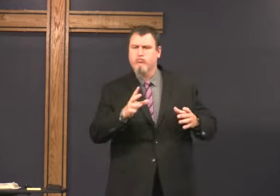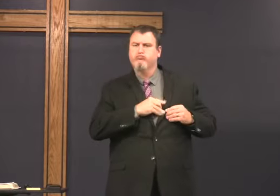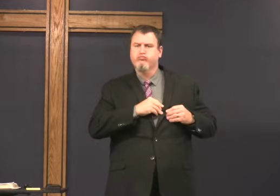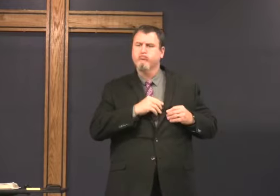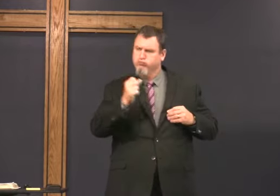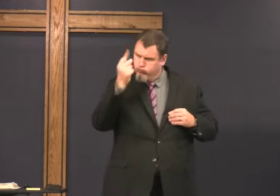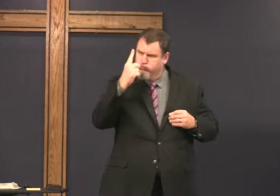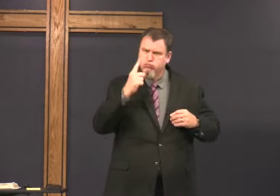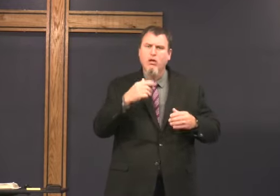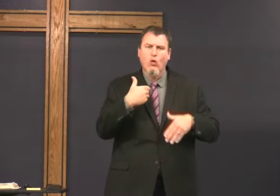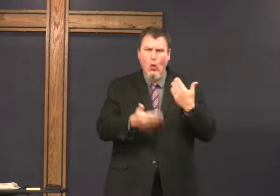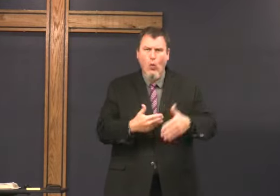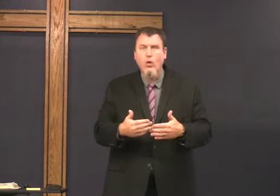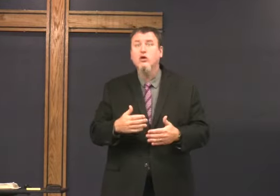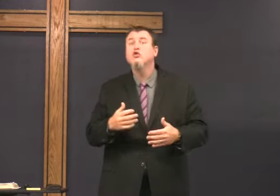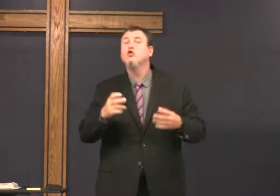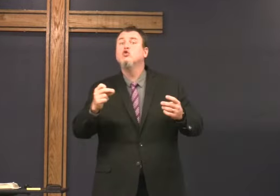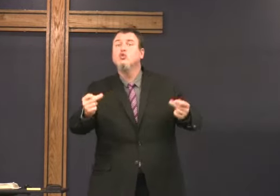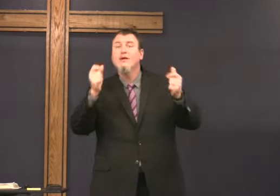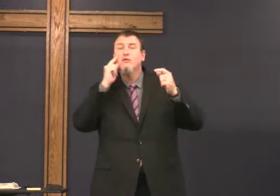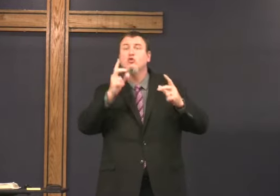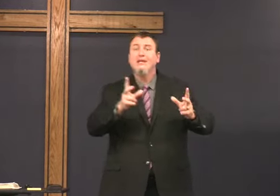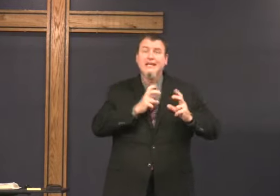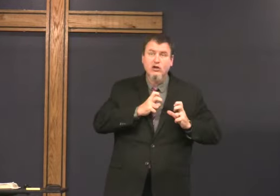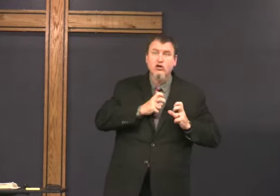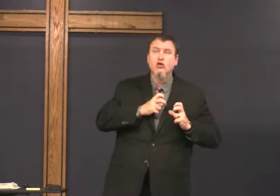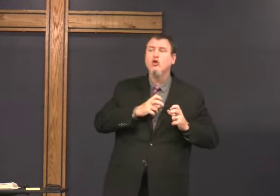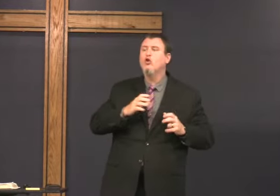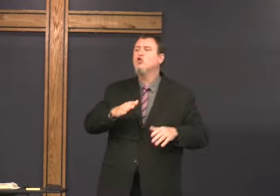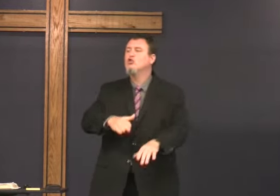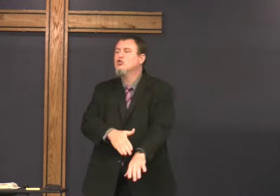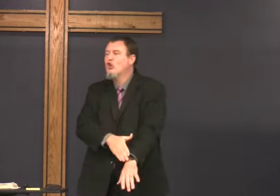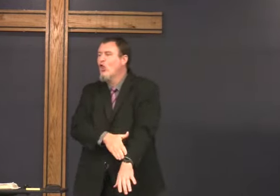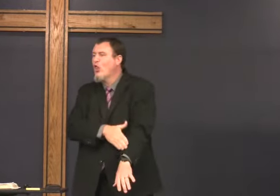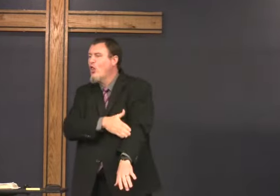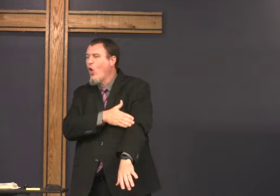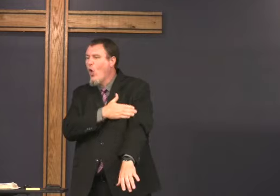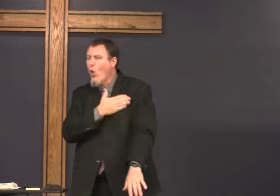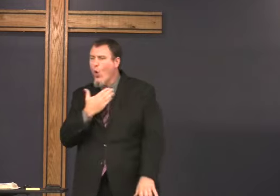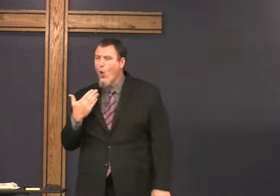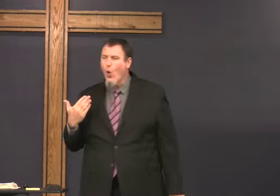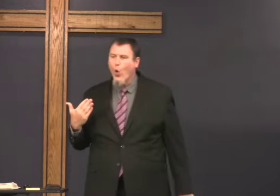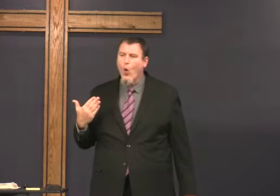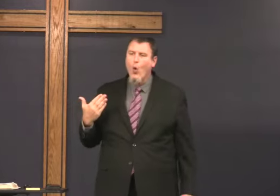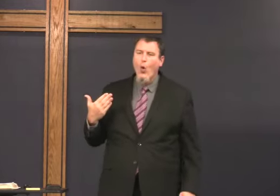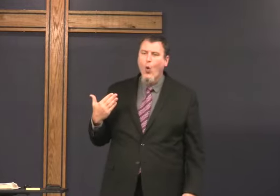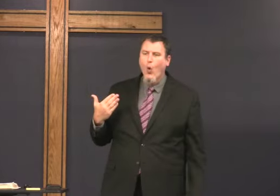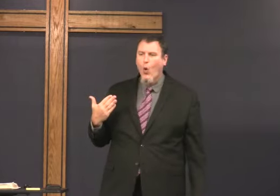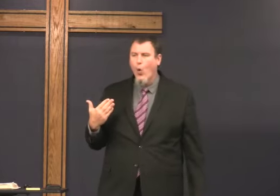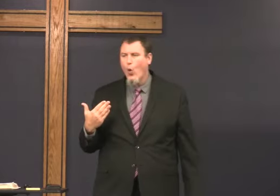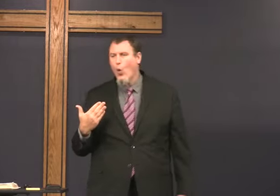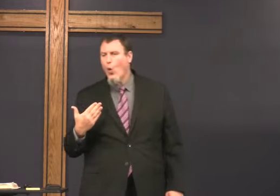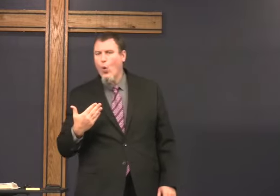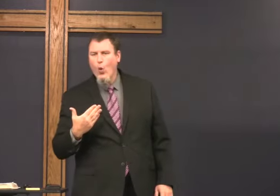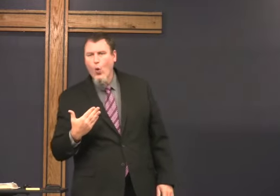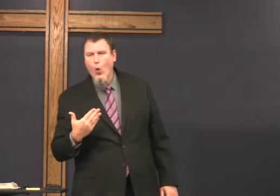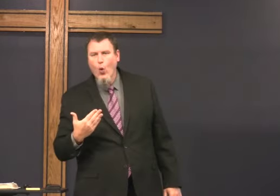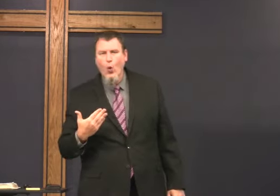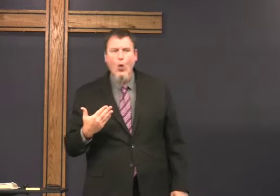is, let us accept it to our hearts and go on. So we step to here. Slow.